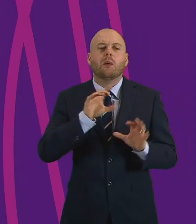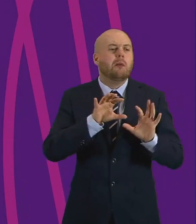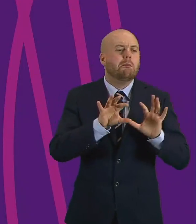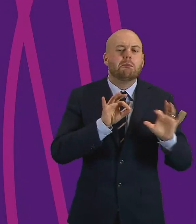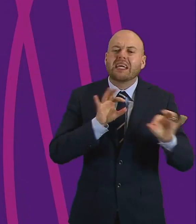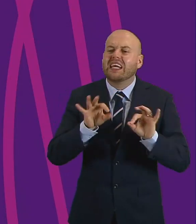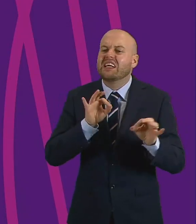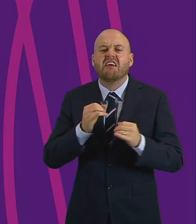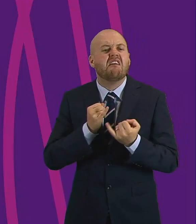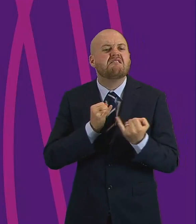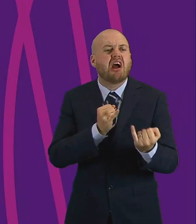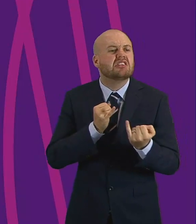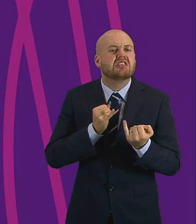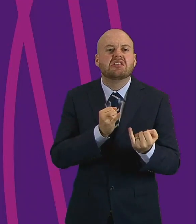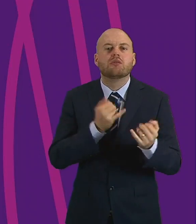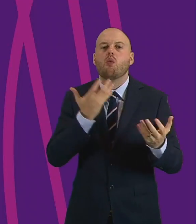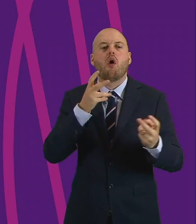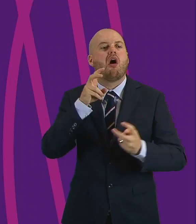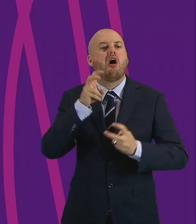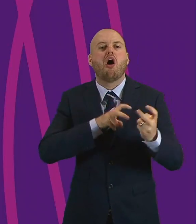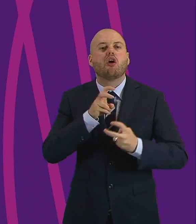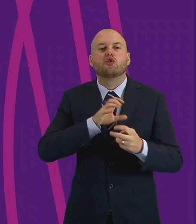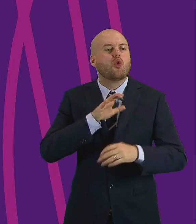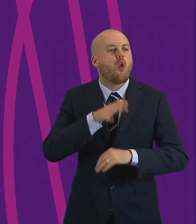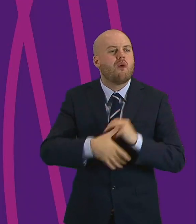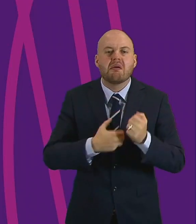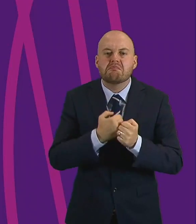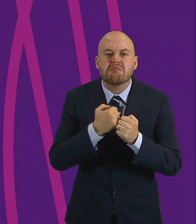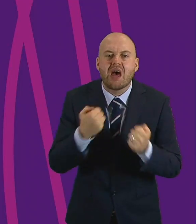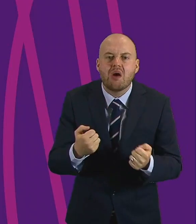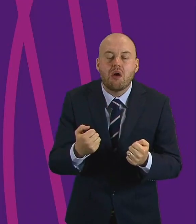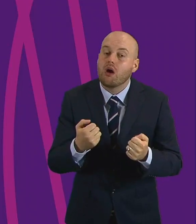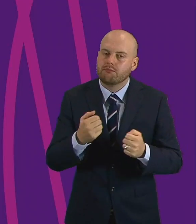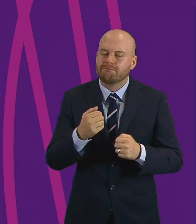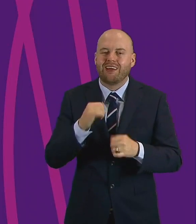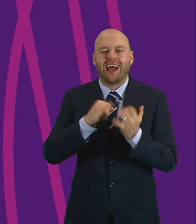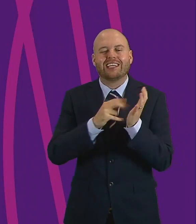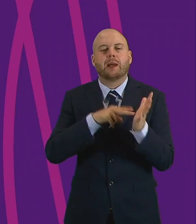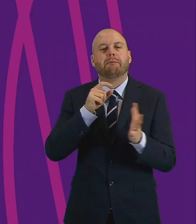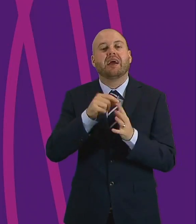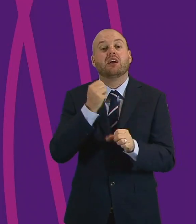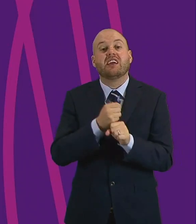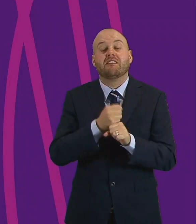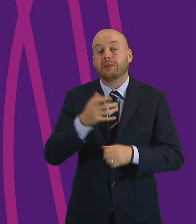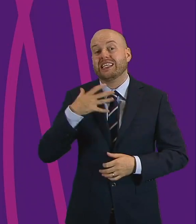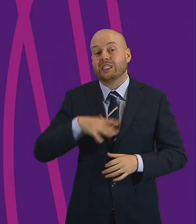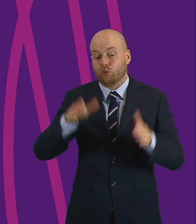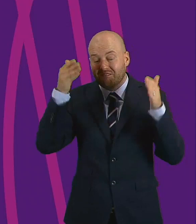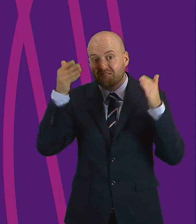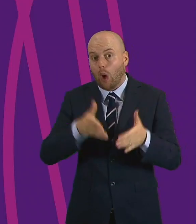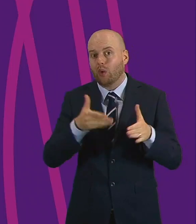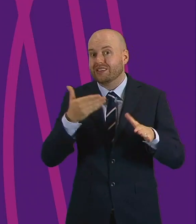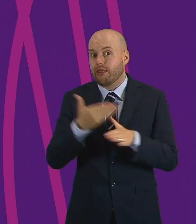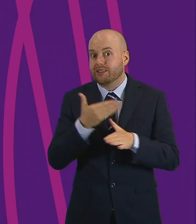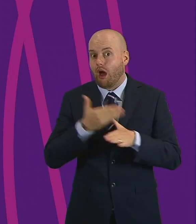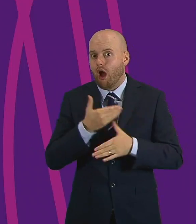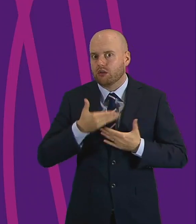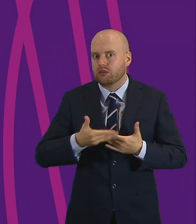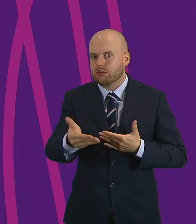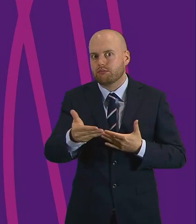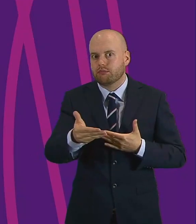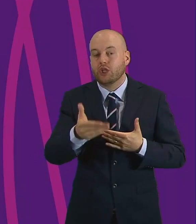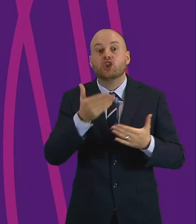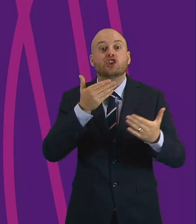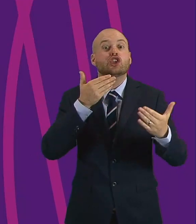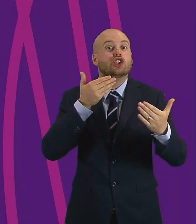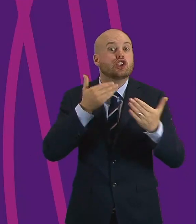fights or arguing over full fiscal autonomy, the SNP governments need to focus on the task ahead. So sort out